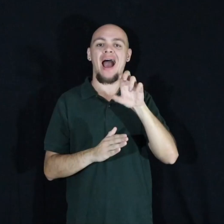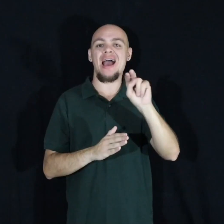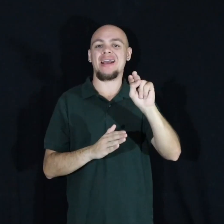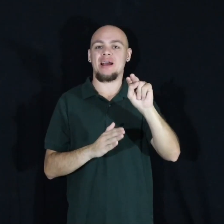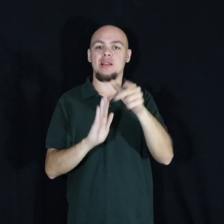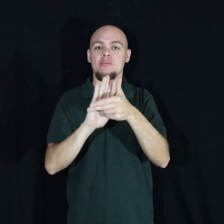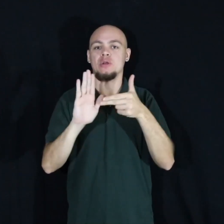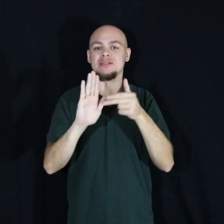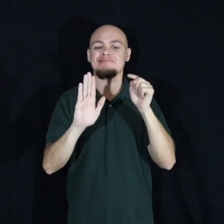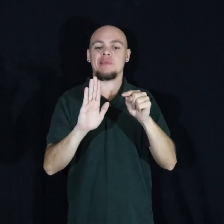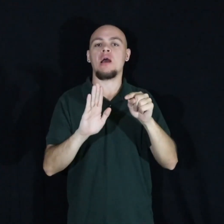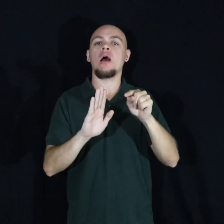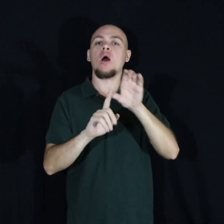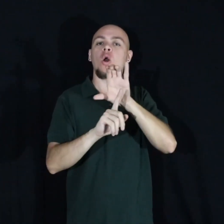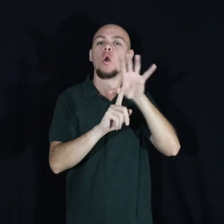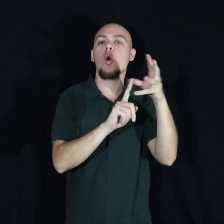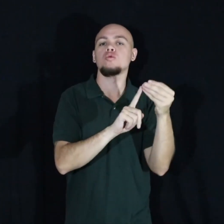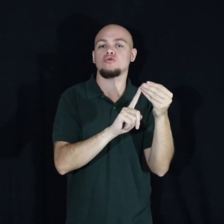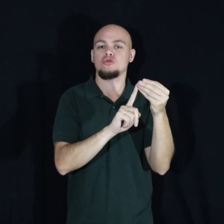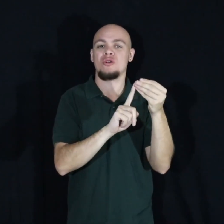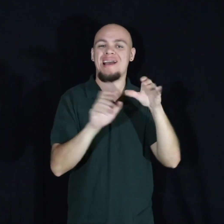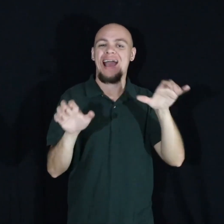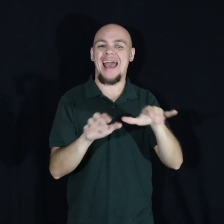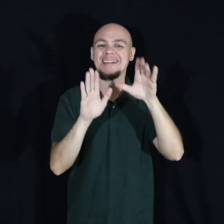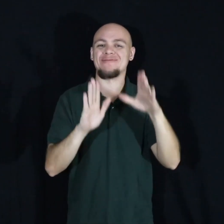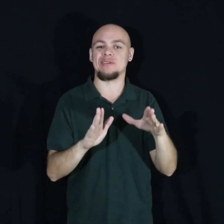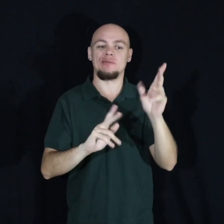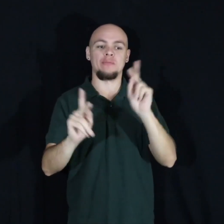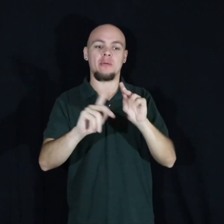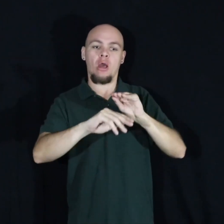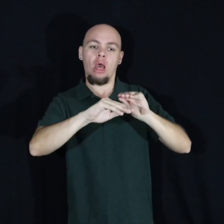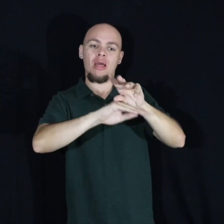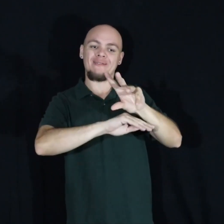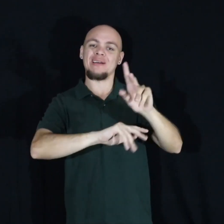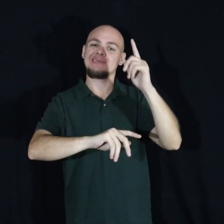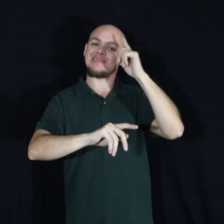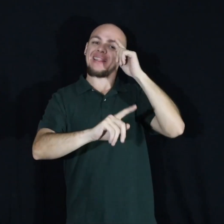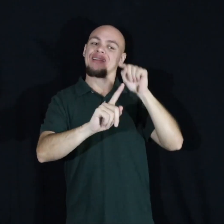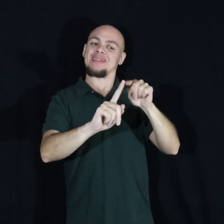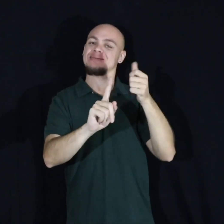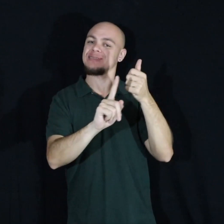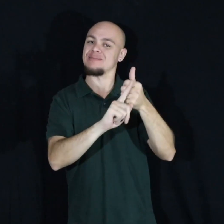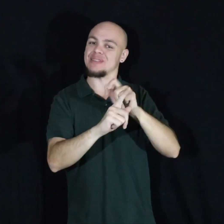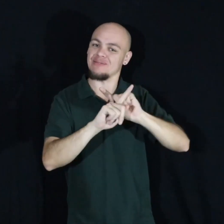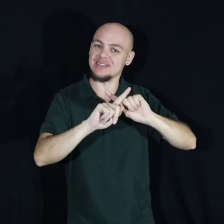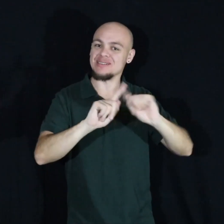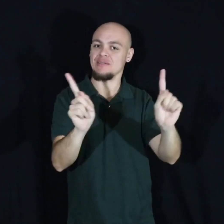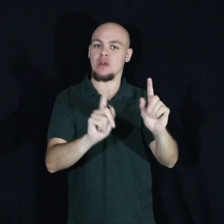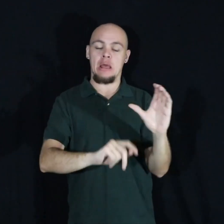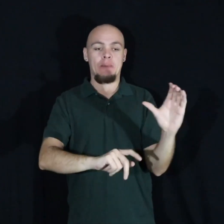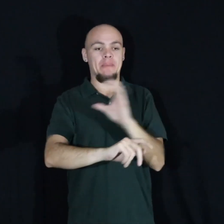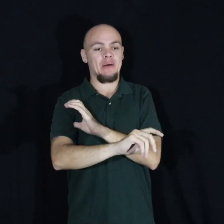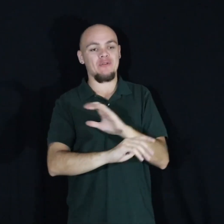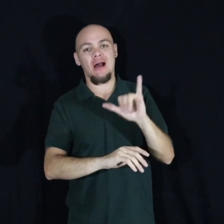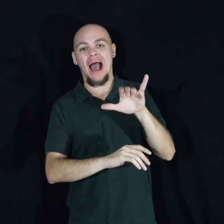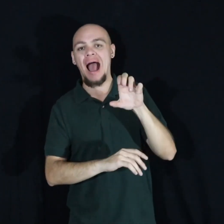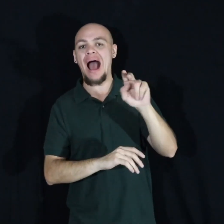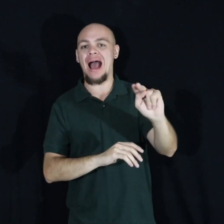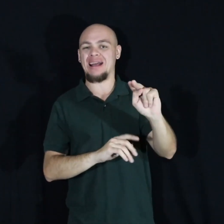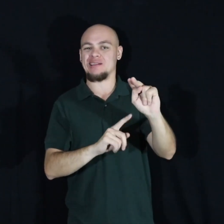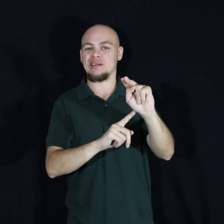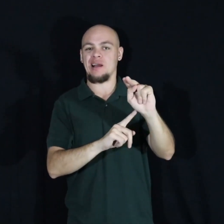culture activists, encouraging people to think differently about themselves. The most powerful iconic brands are